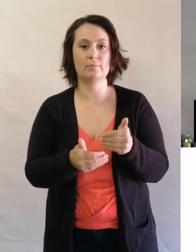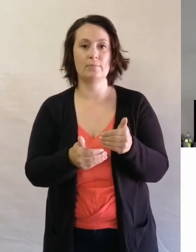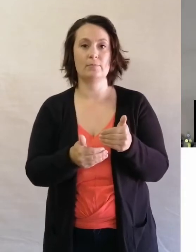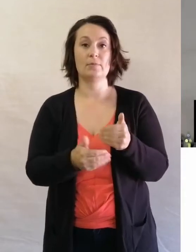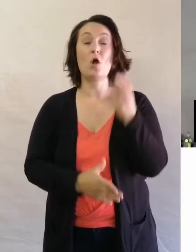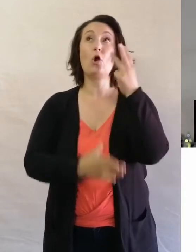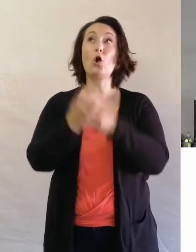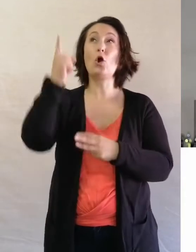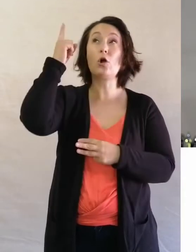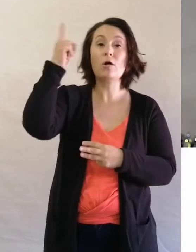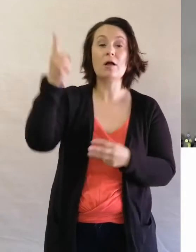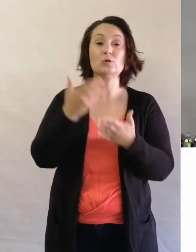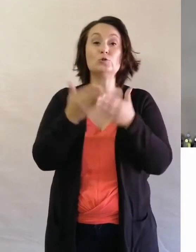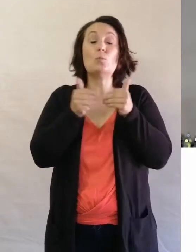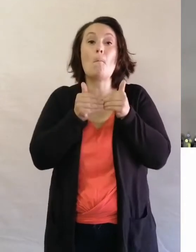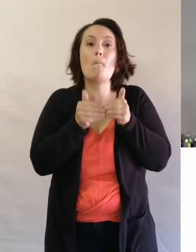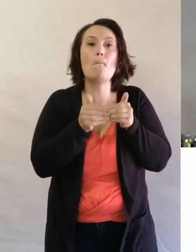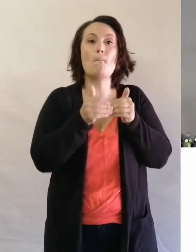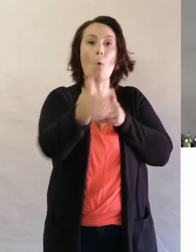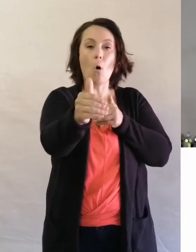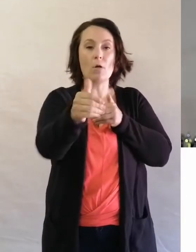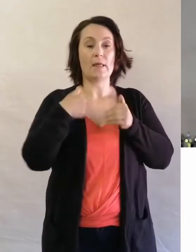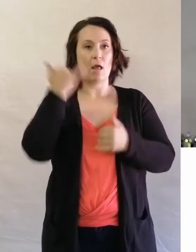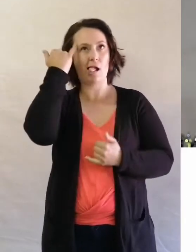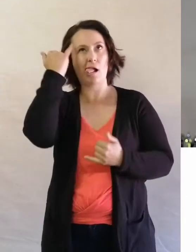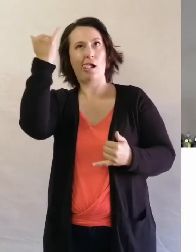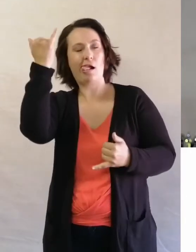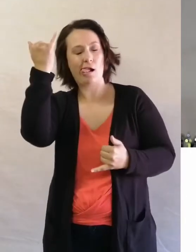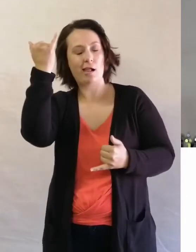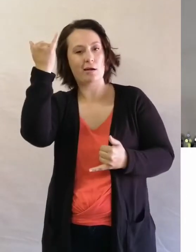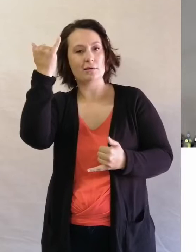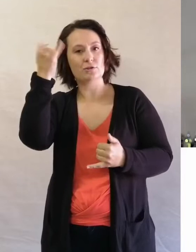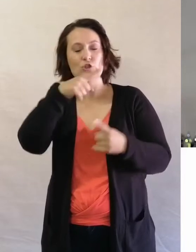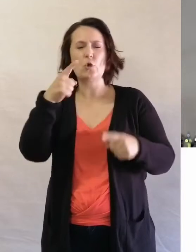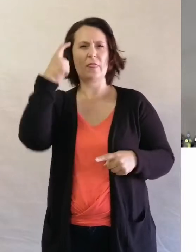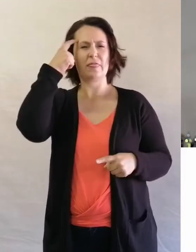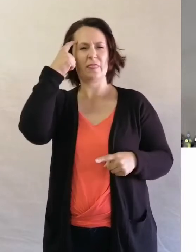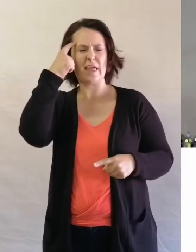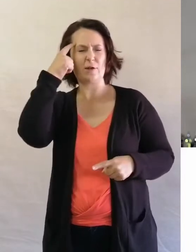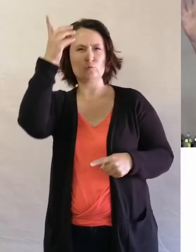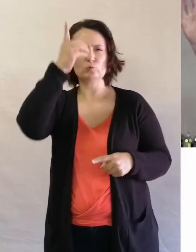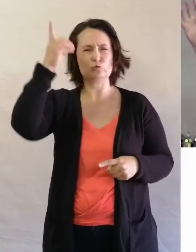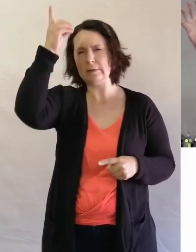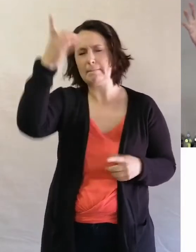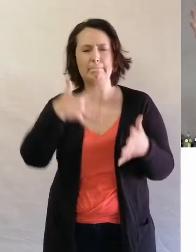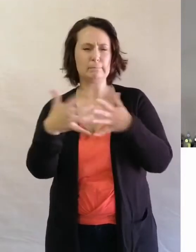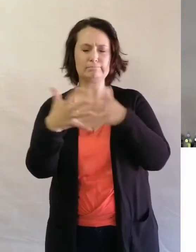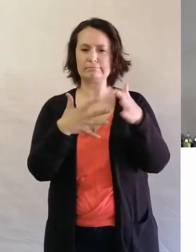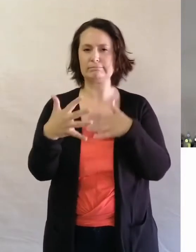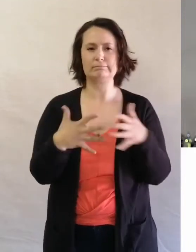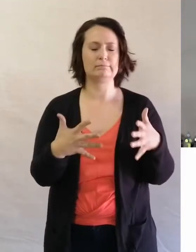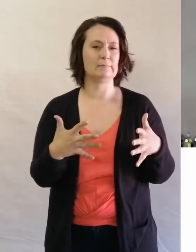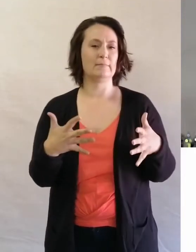God who is able to do immeasurably more than you imagine. Okay, so think of the most outrageous dream you've had. Think